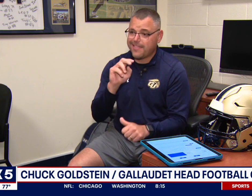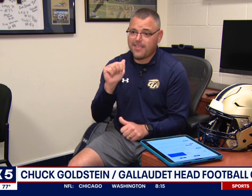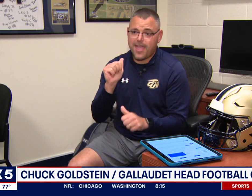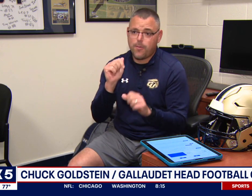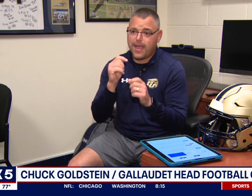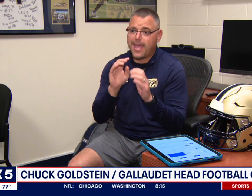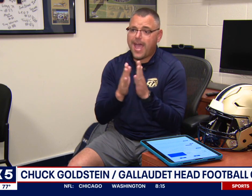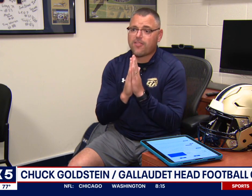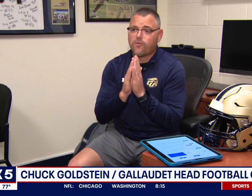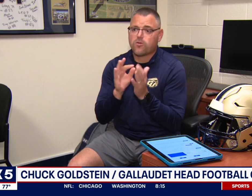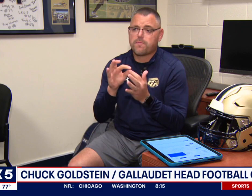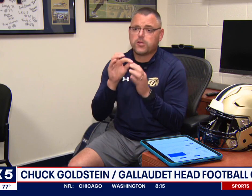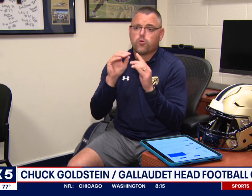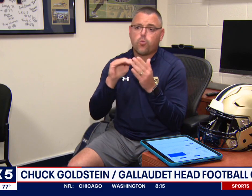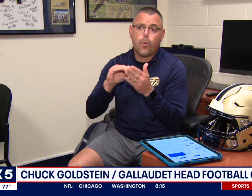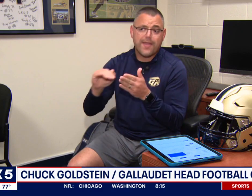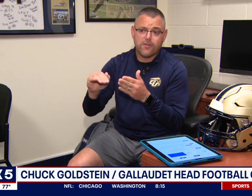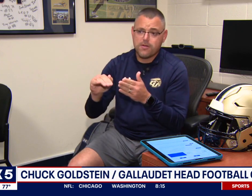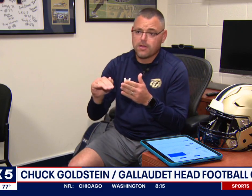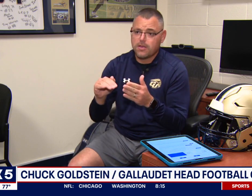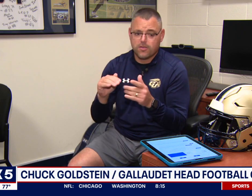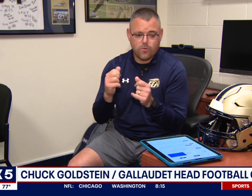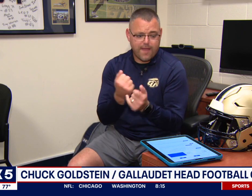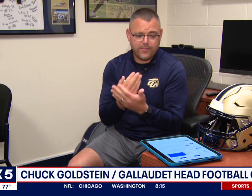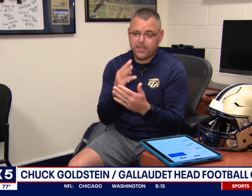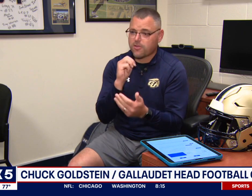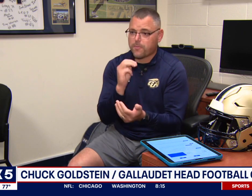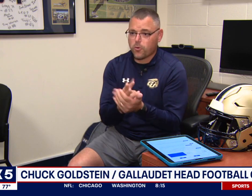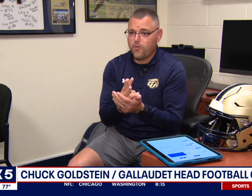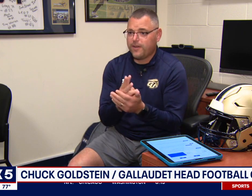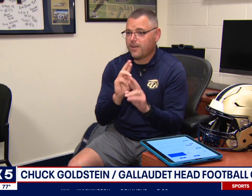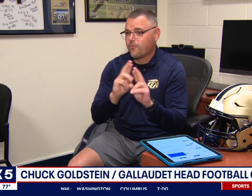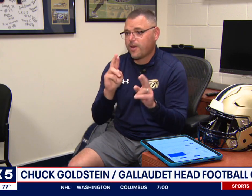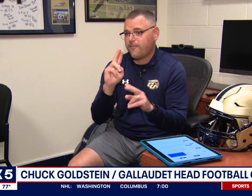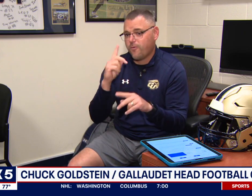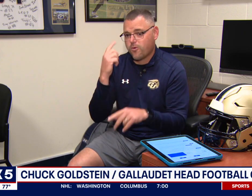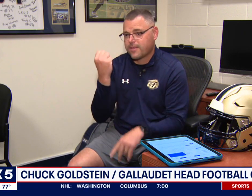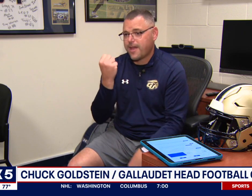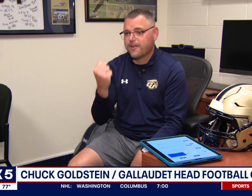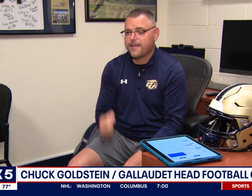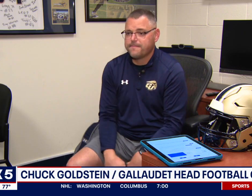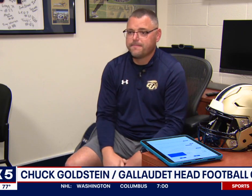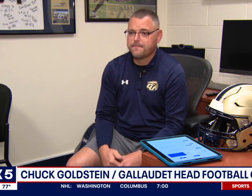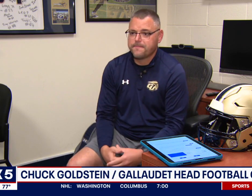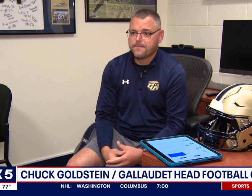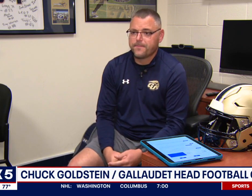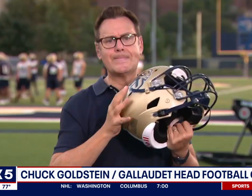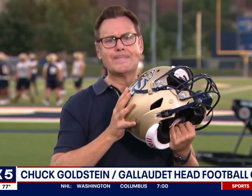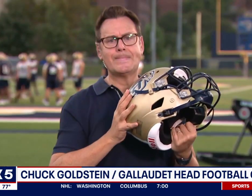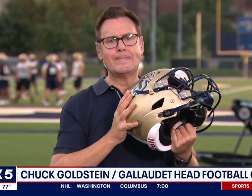The NCAA, we had to ask for a special waiver, so everything is approved and it's ready for Saturday.